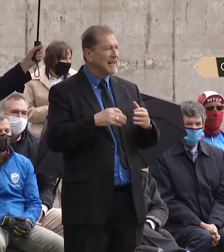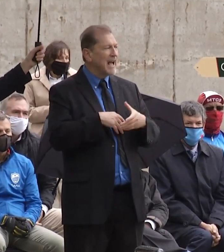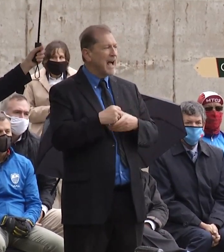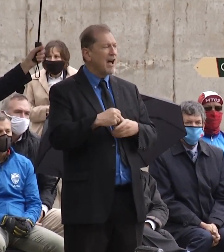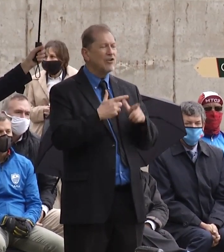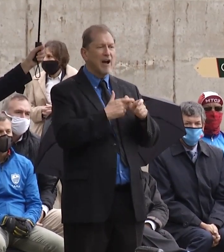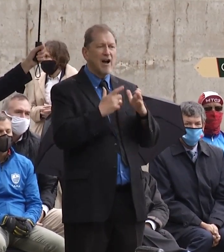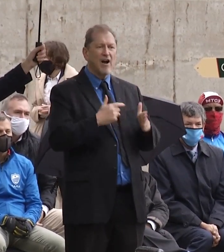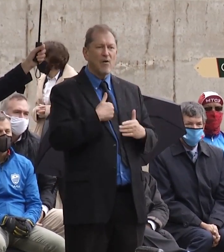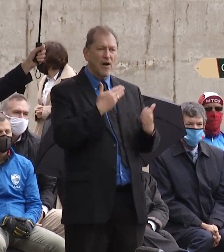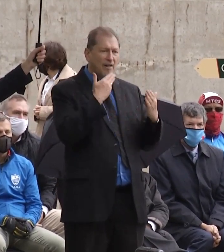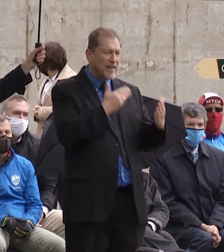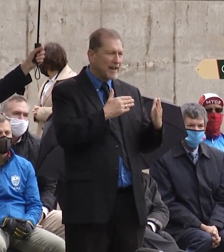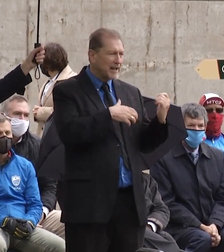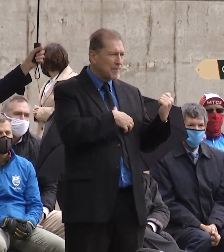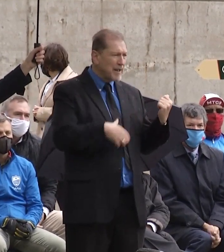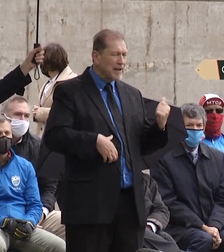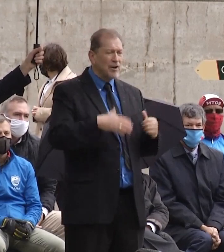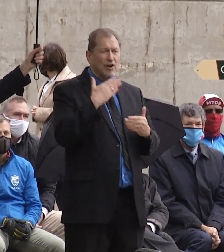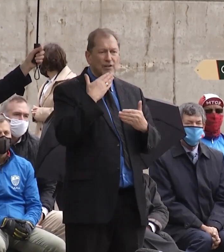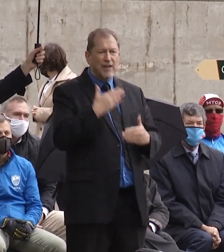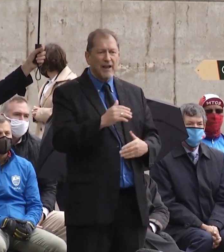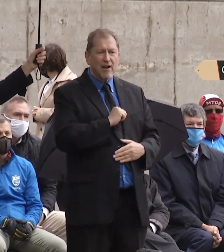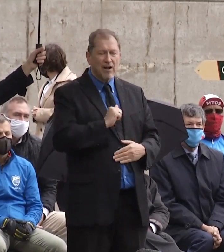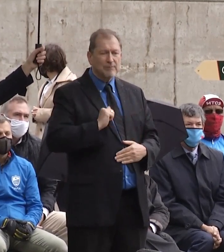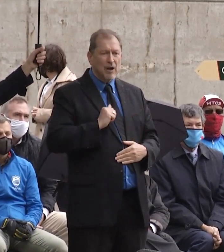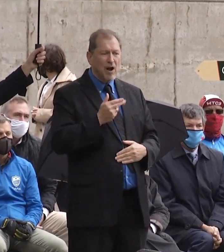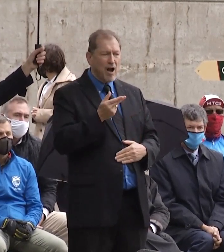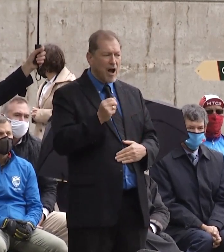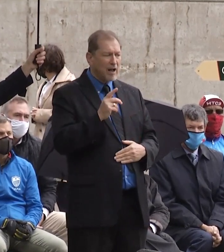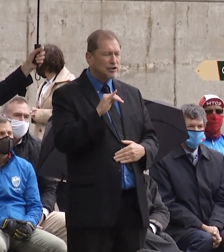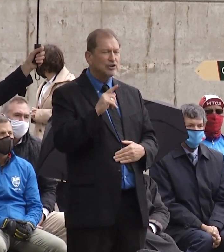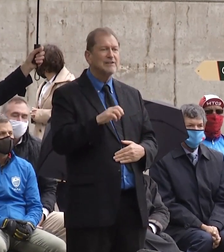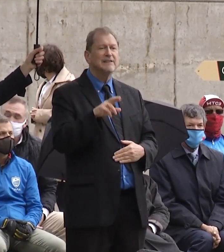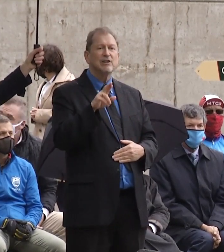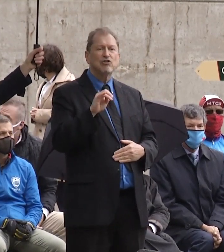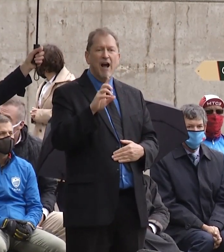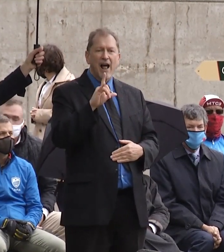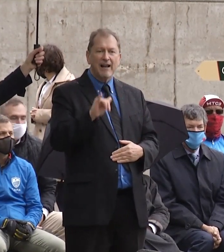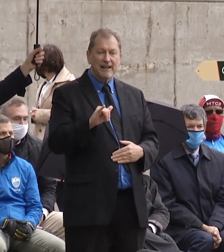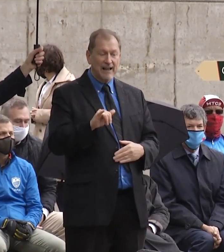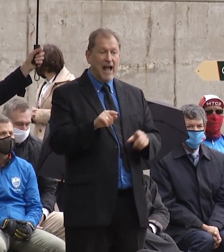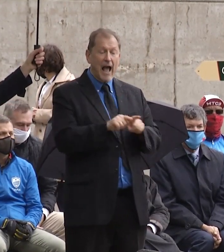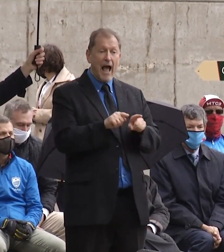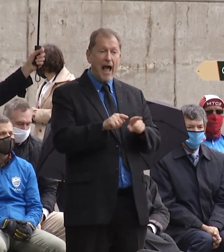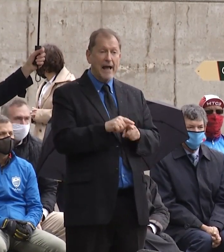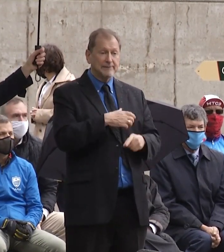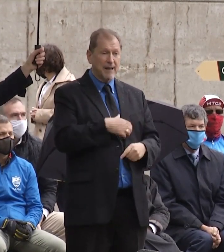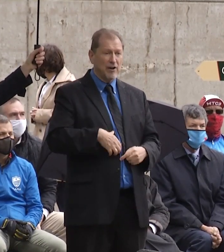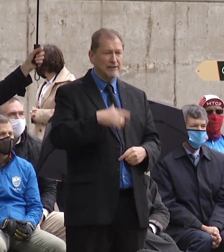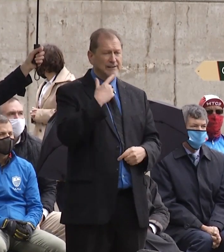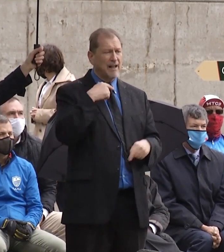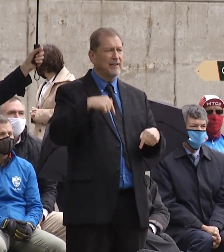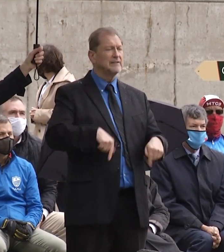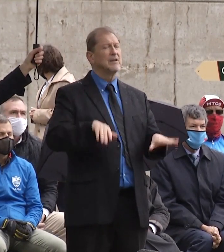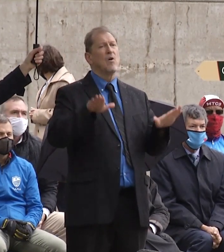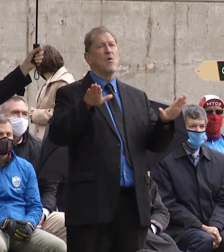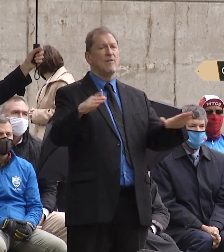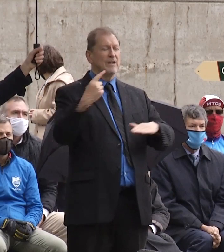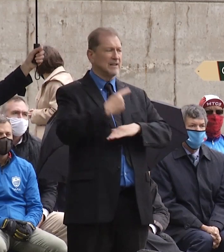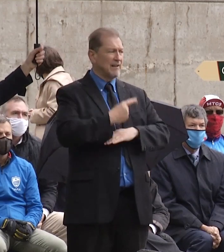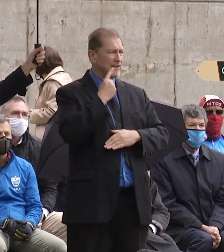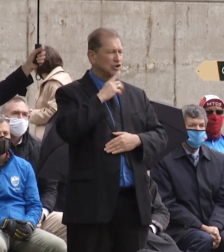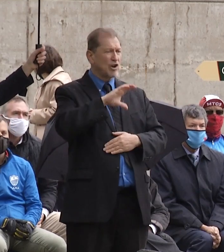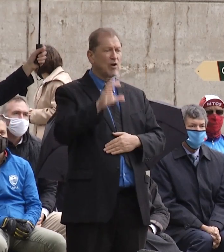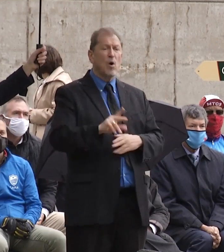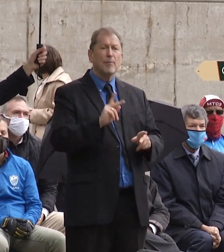thank you, Mayor, and thank you, Alderman Riley and Alderman Hopkins. This is, as the Mayor stated, a great day for Chicago and everybody who loves